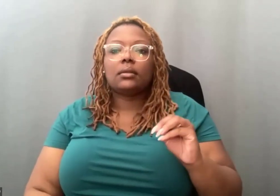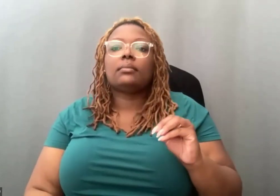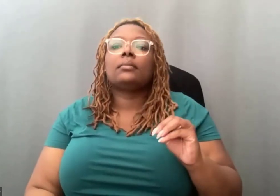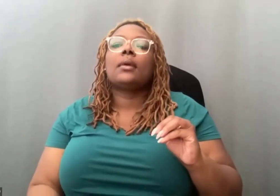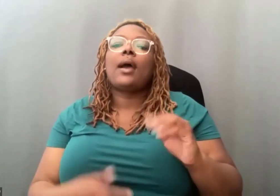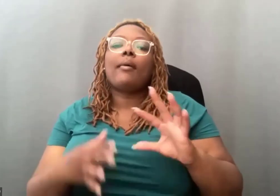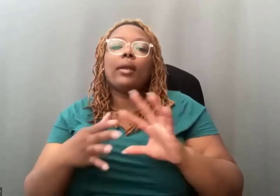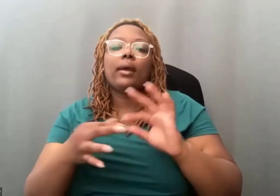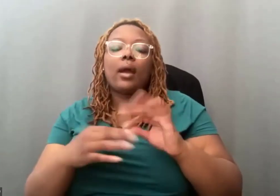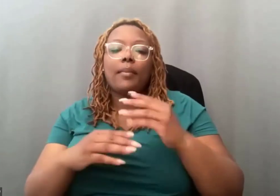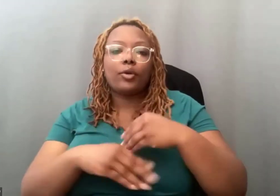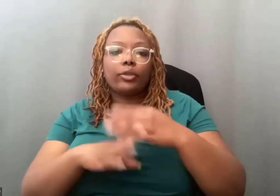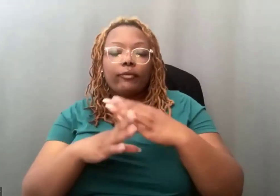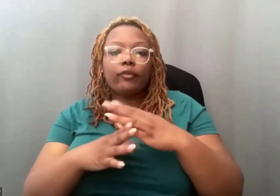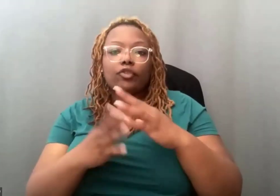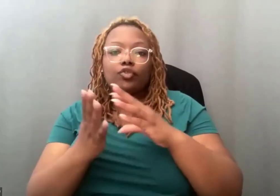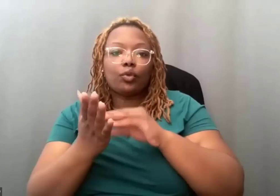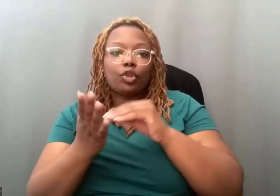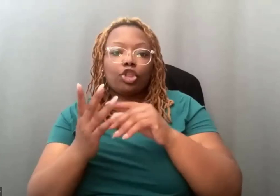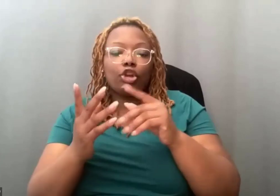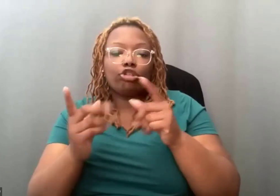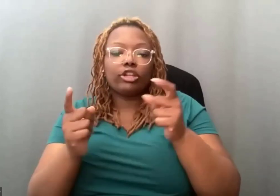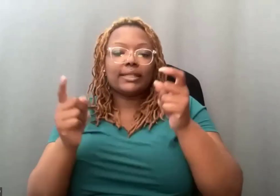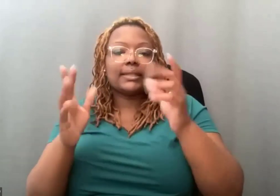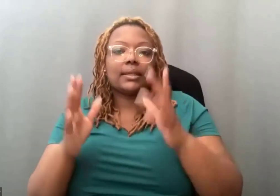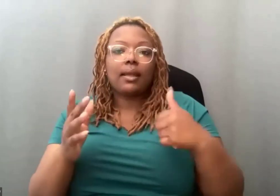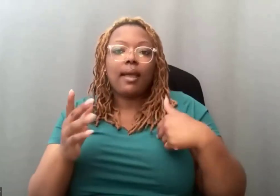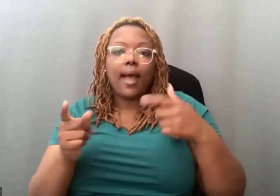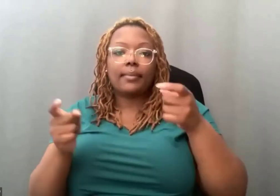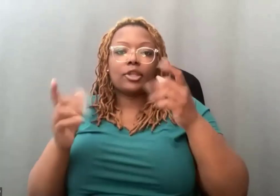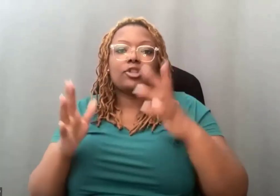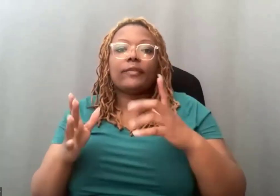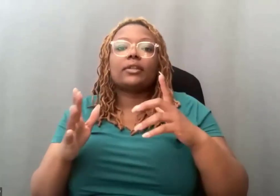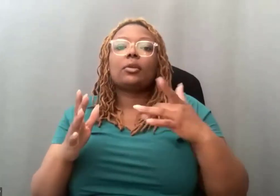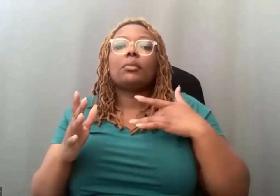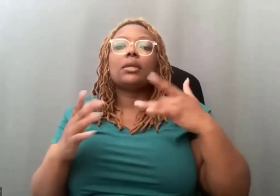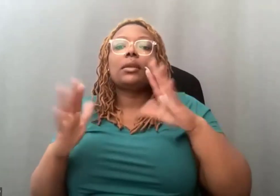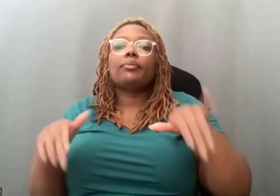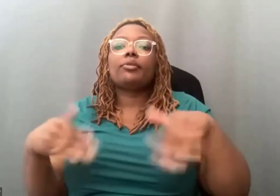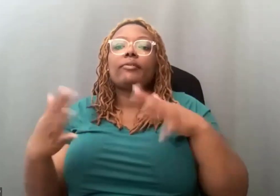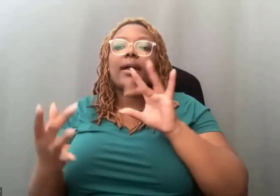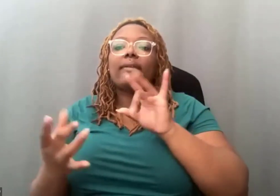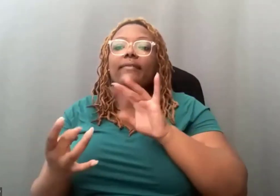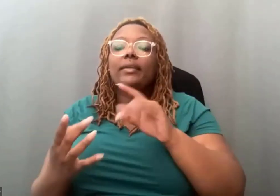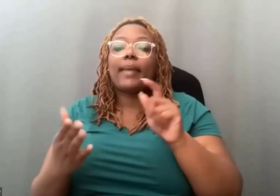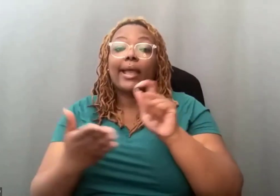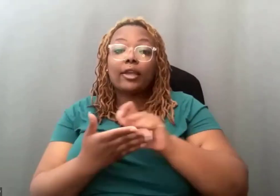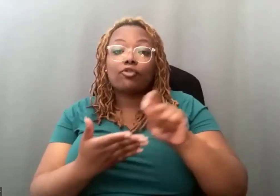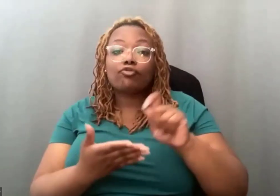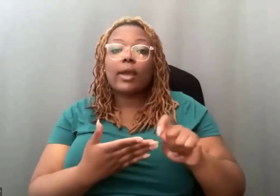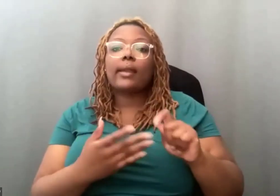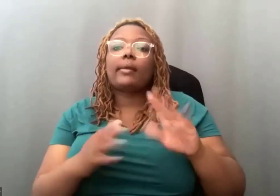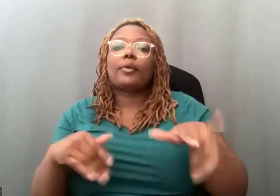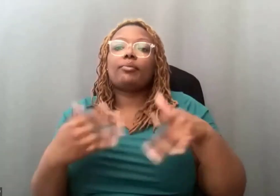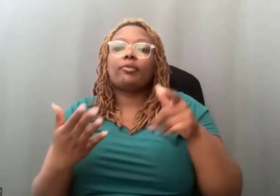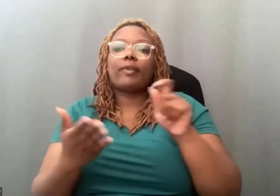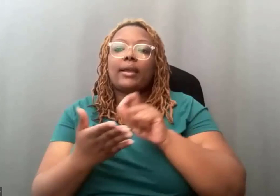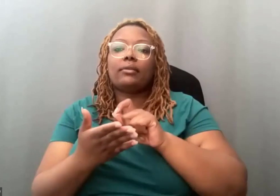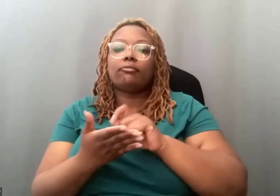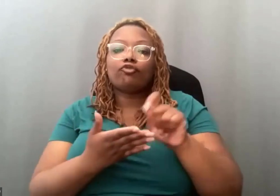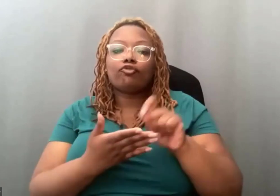which I am the director of. We mainly give feedback in writing, and so we're giving written comments for